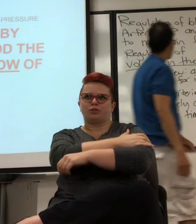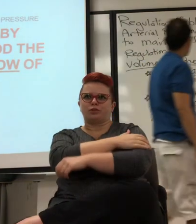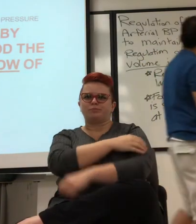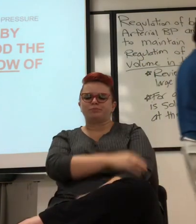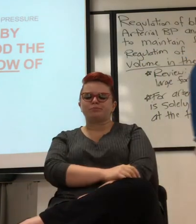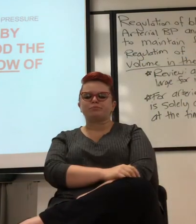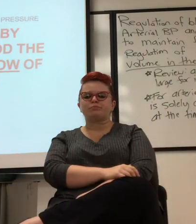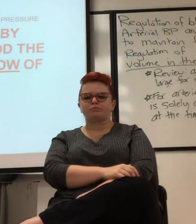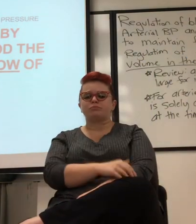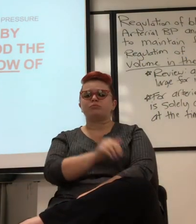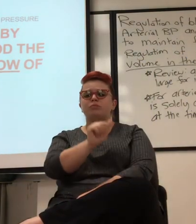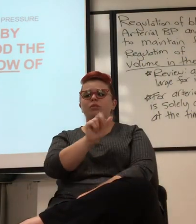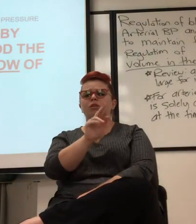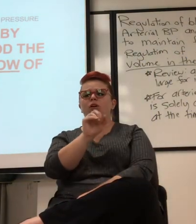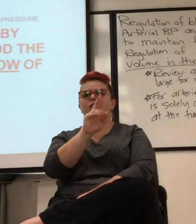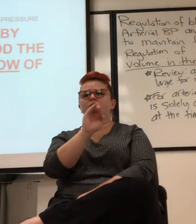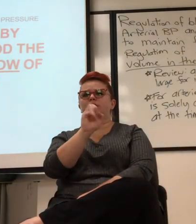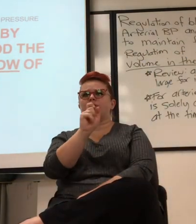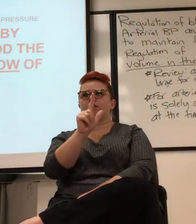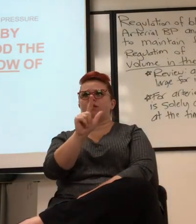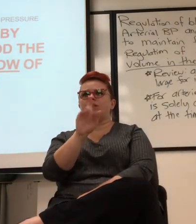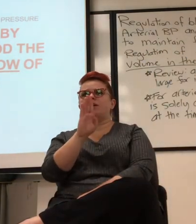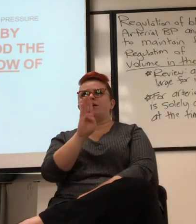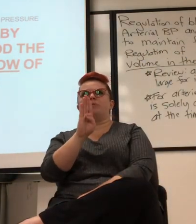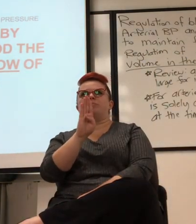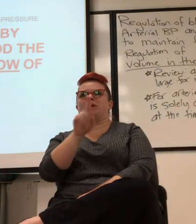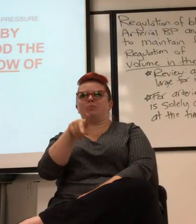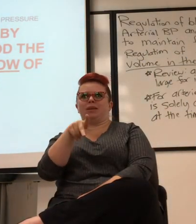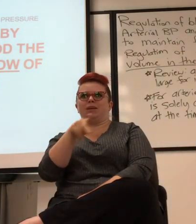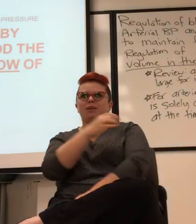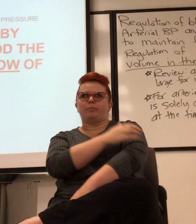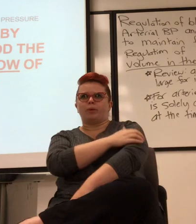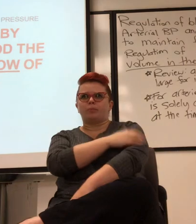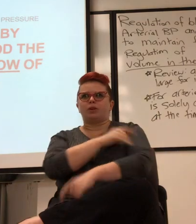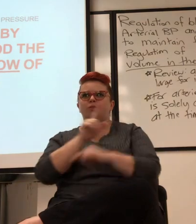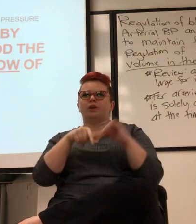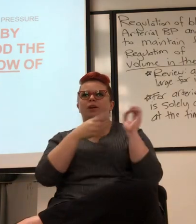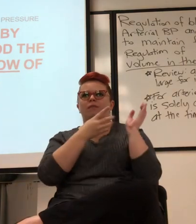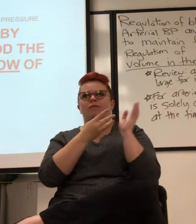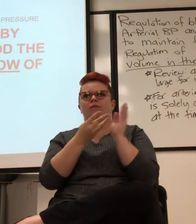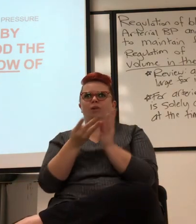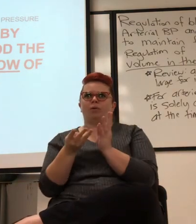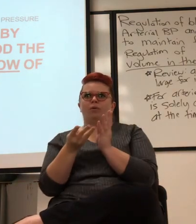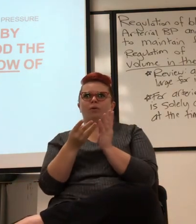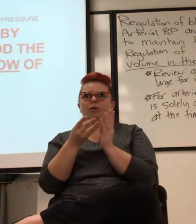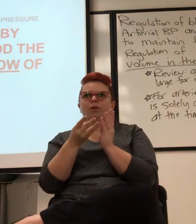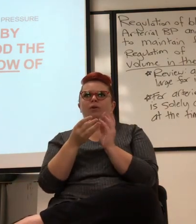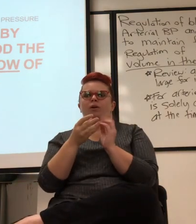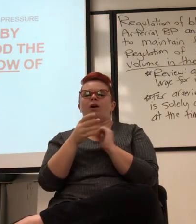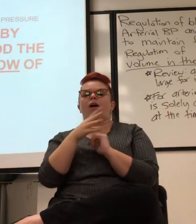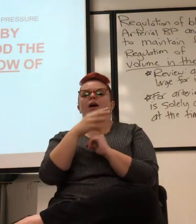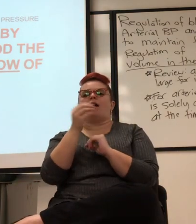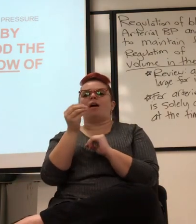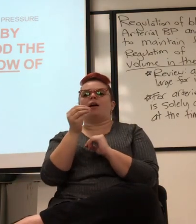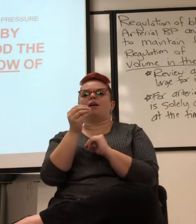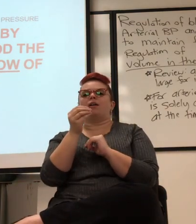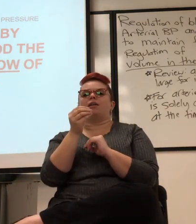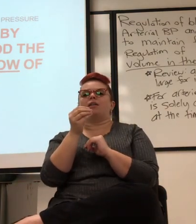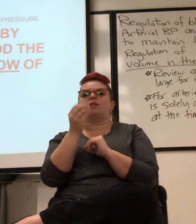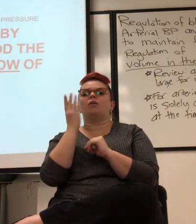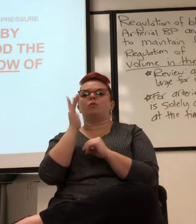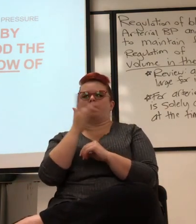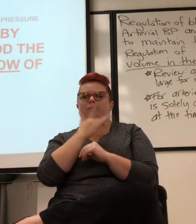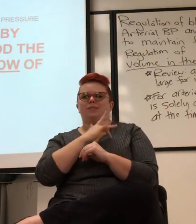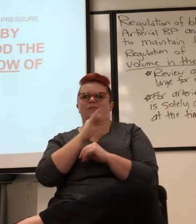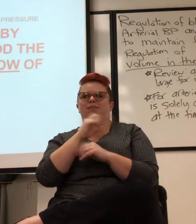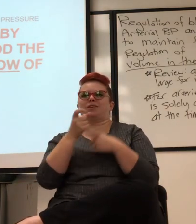I say arterial BP and not flow is sensed and regulated to maintain blood flow to the heart and brain.